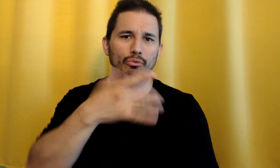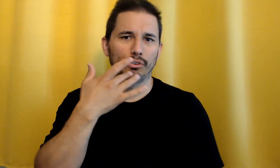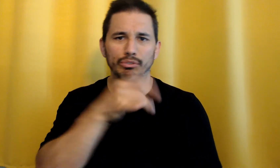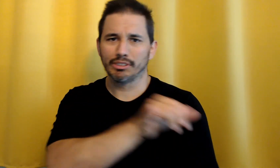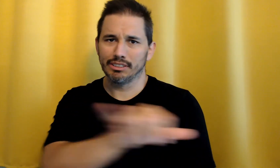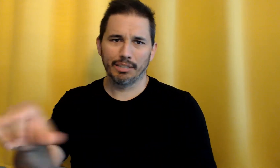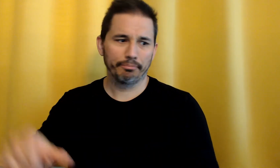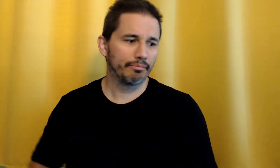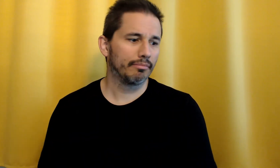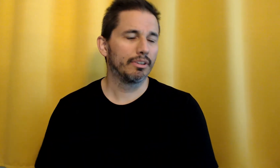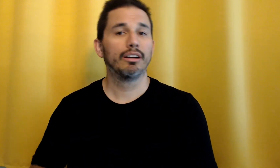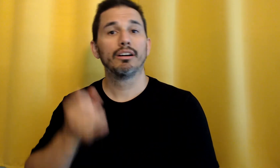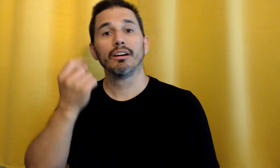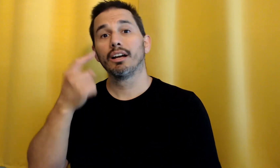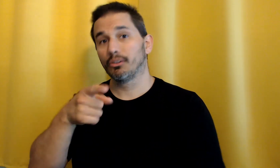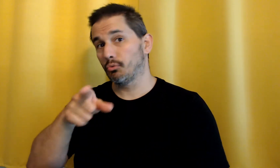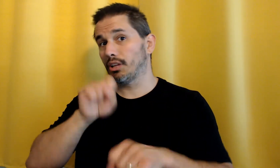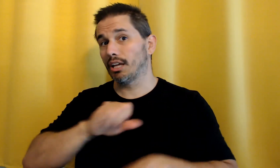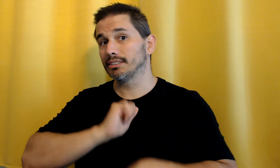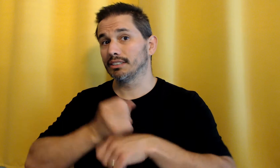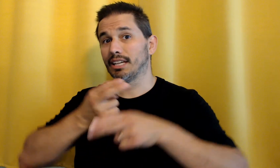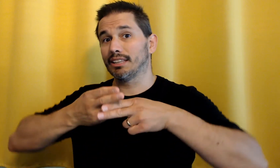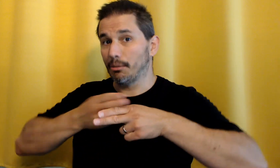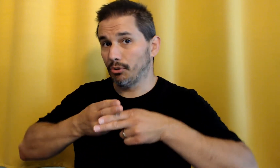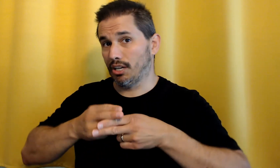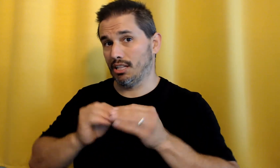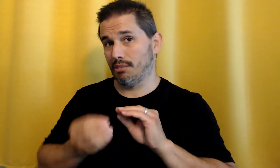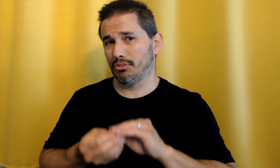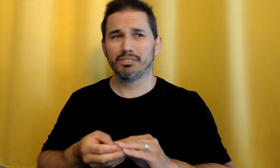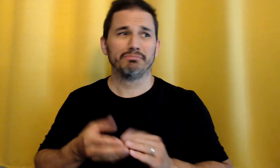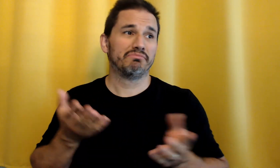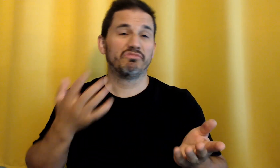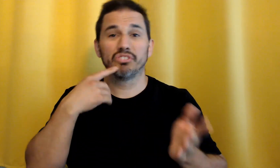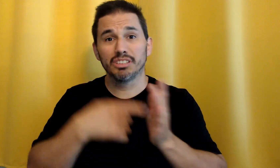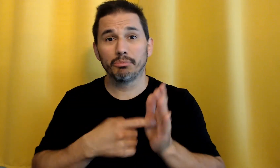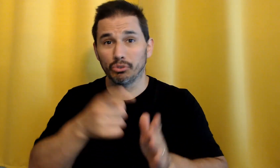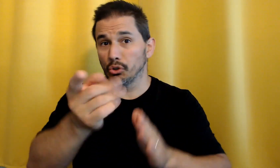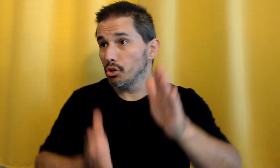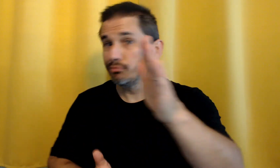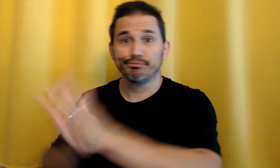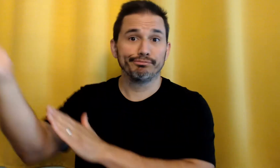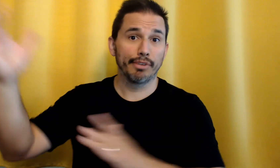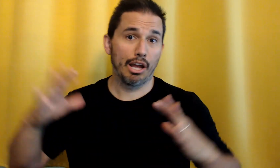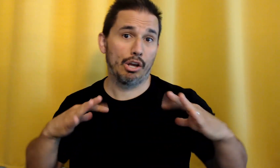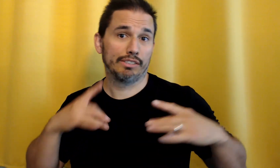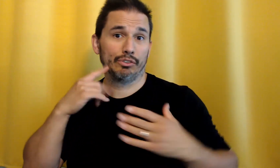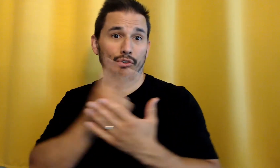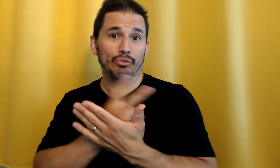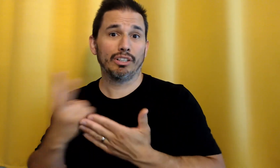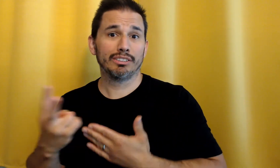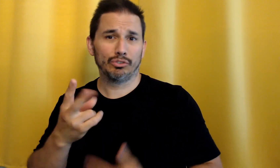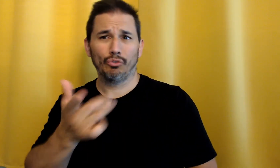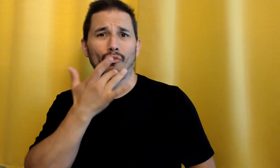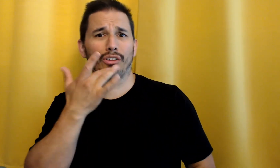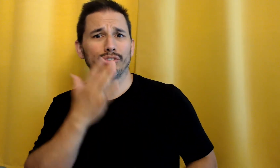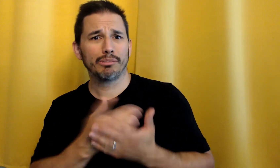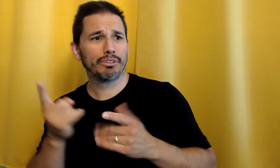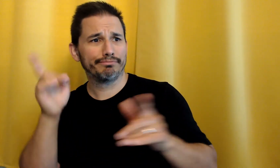one for your partner, and one for your kids, but most people really just prefer to keep one standard password. You can also make a temporary password, like if you're away